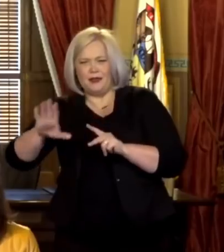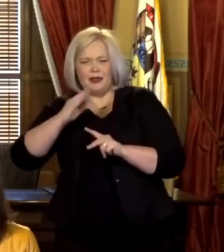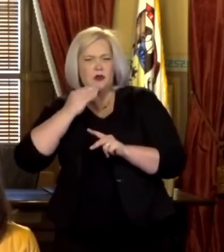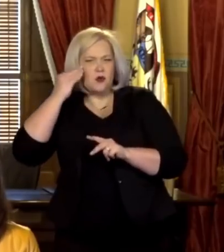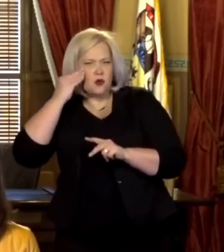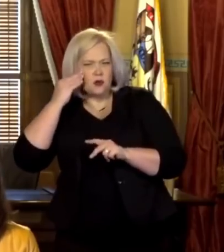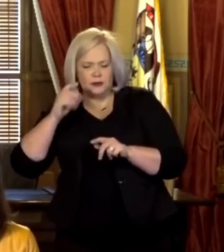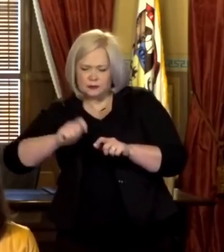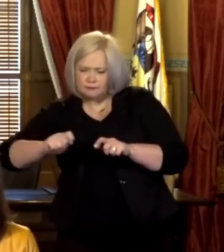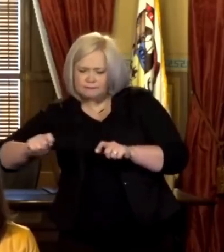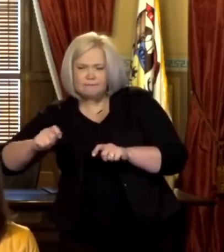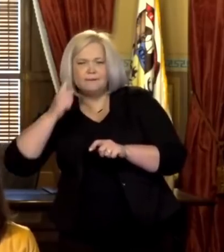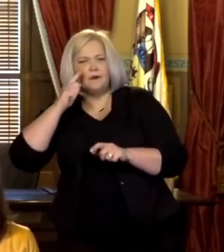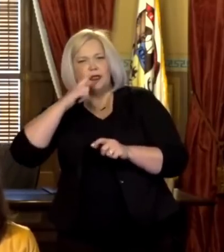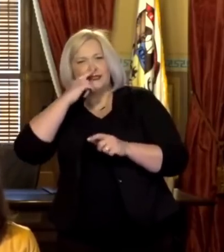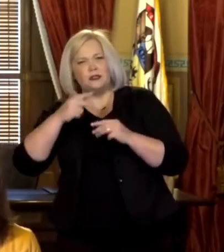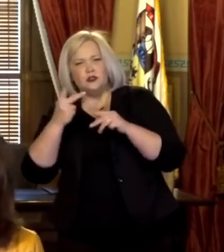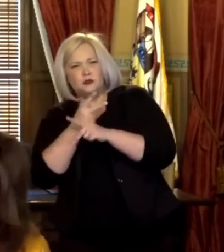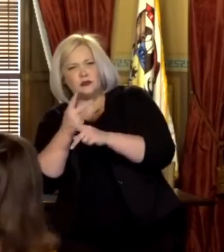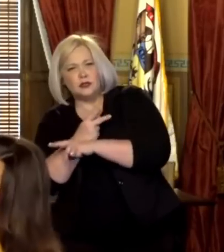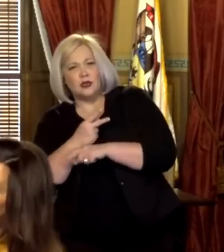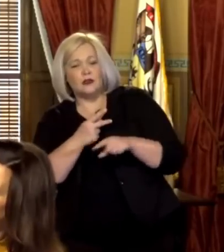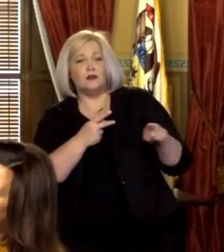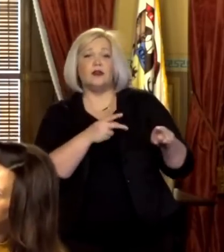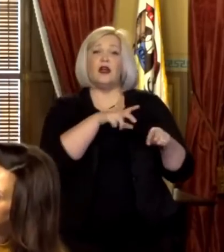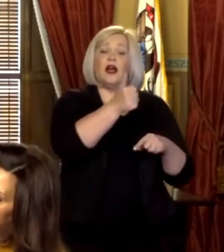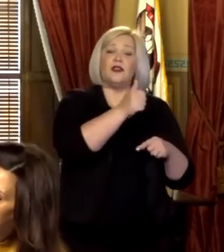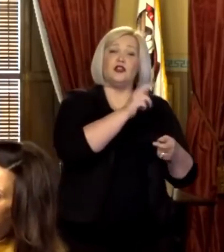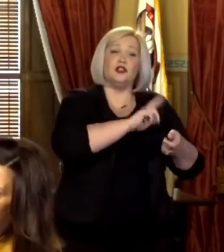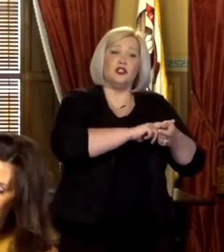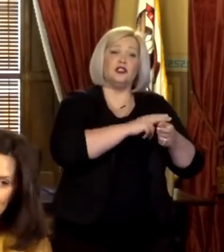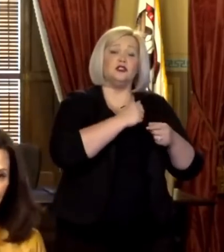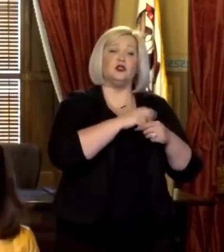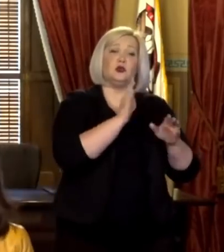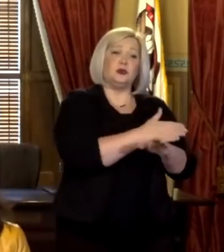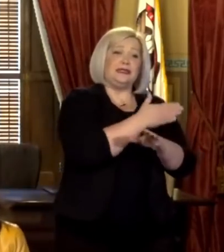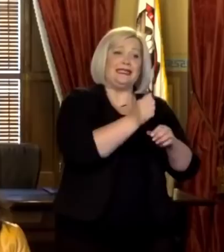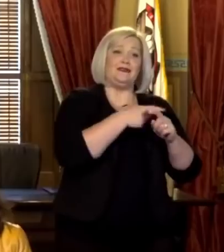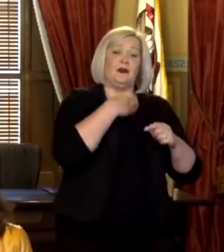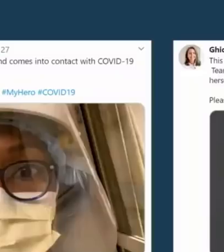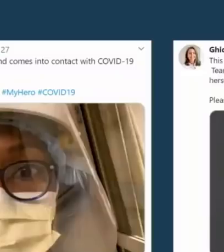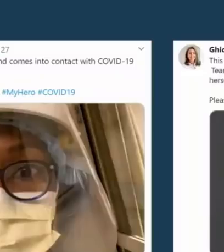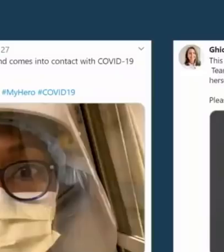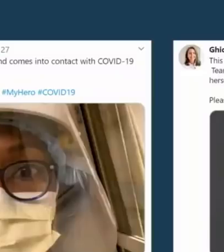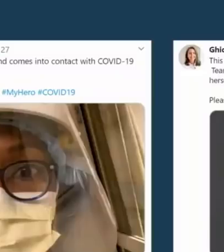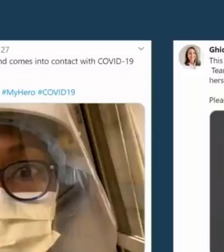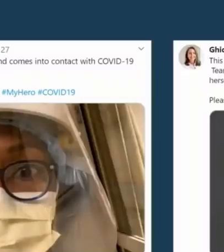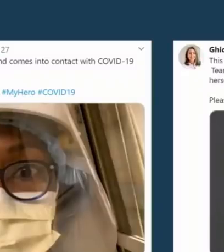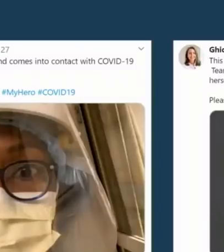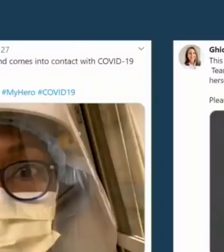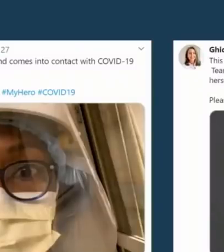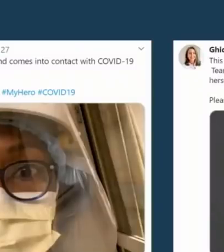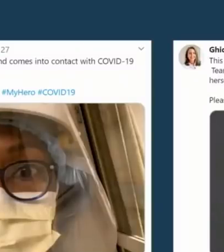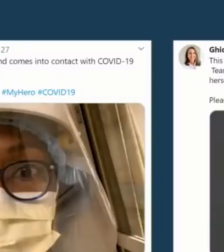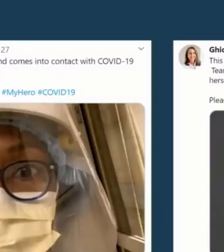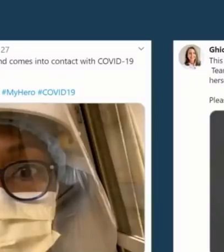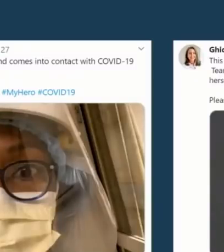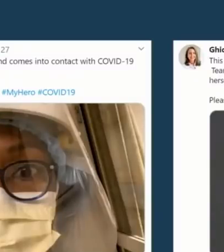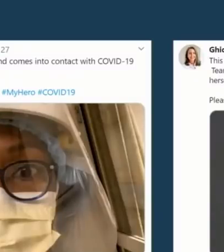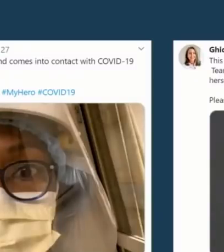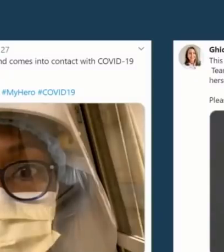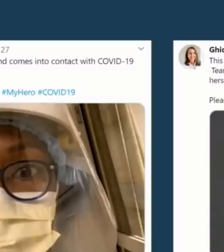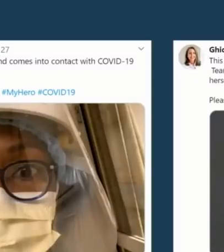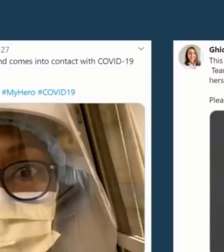to share laughter with people. Or these two heroes. These are relatives of people who work on my